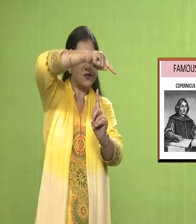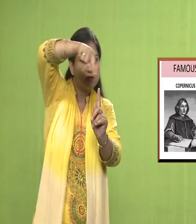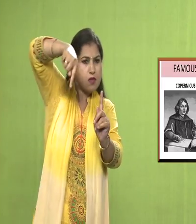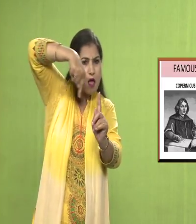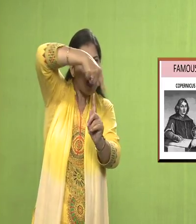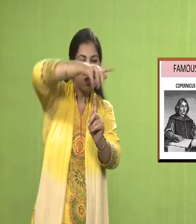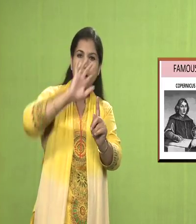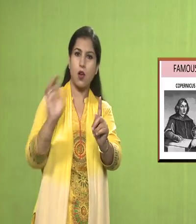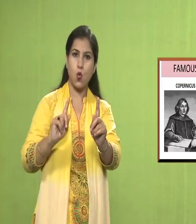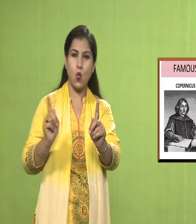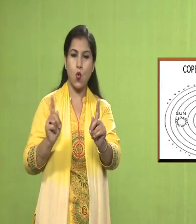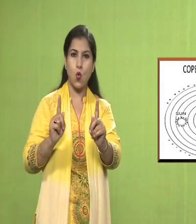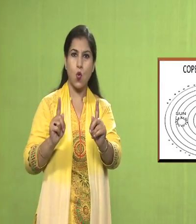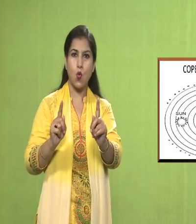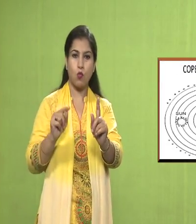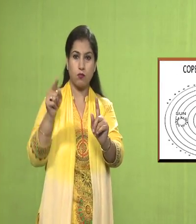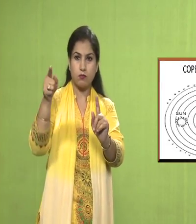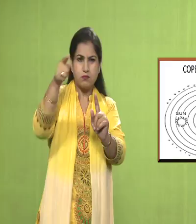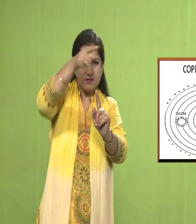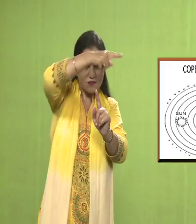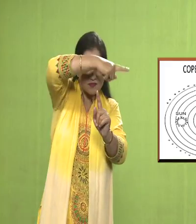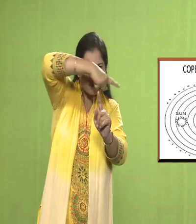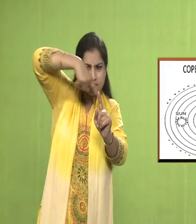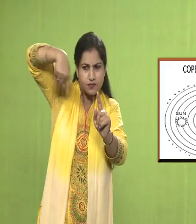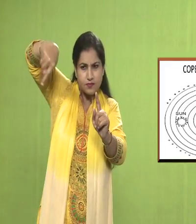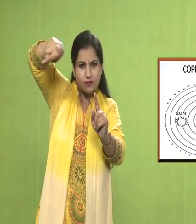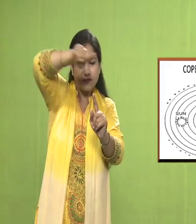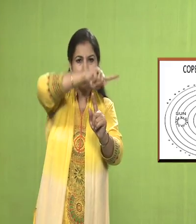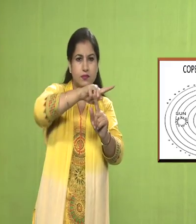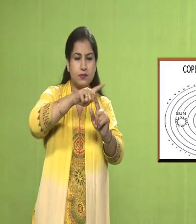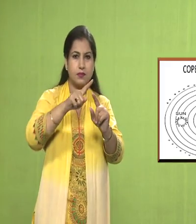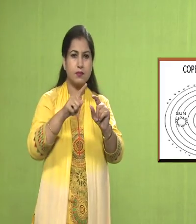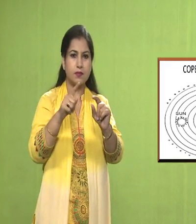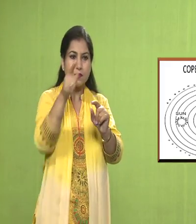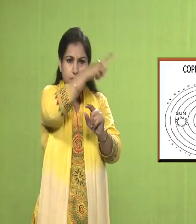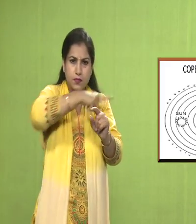but in elliptical path around the sun.